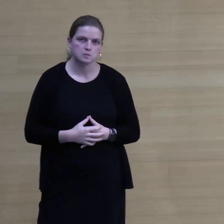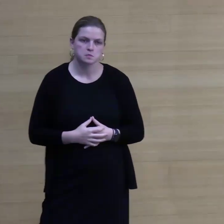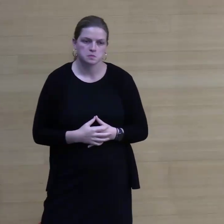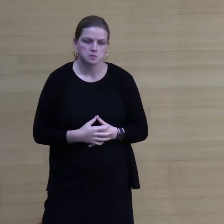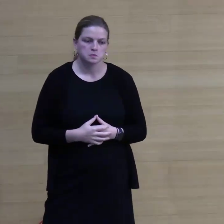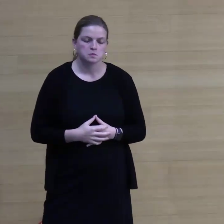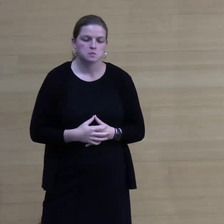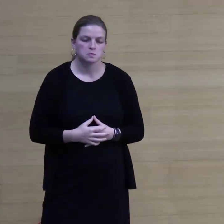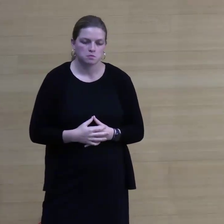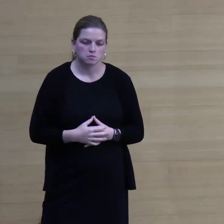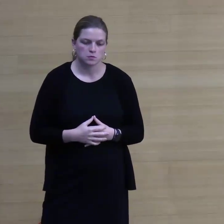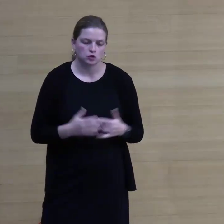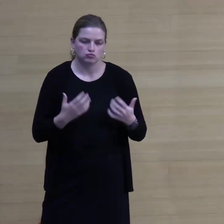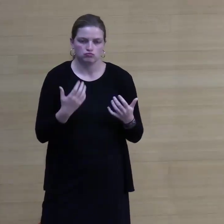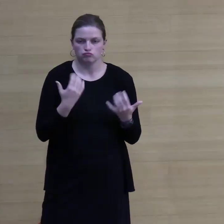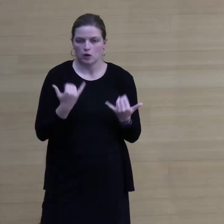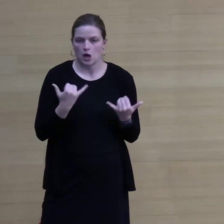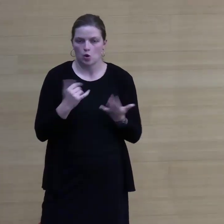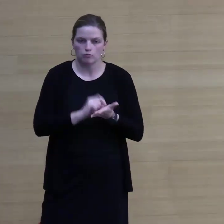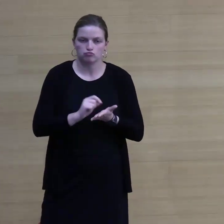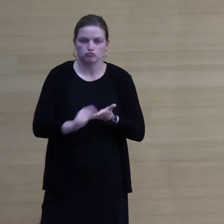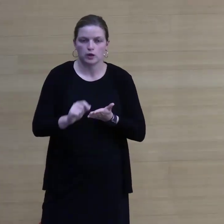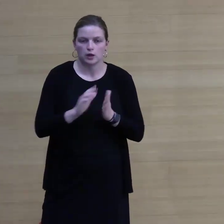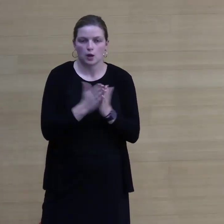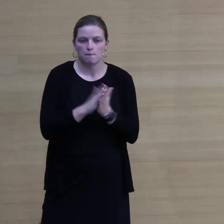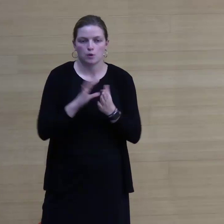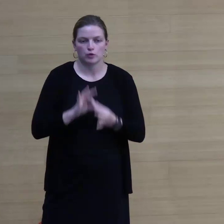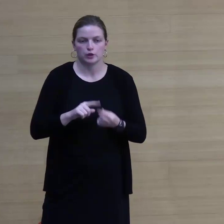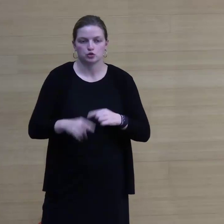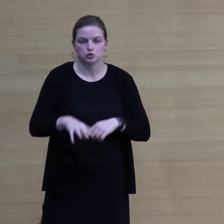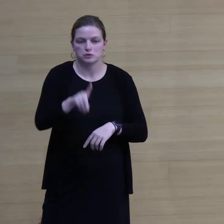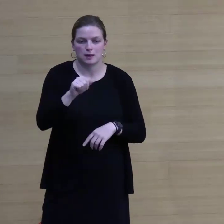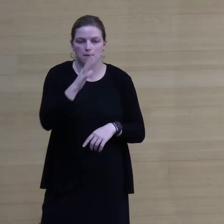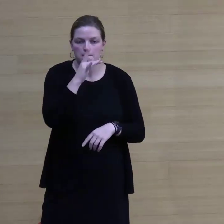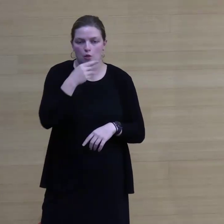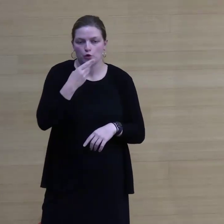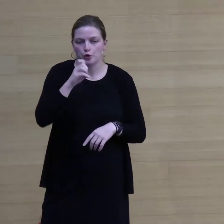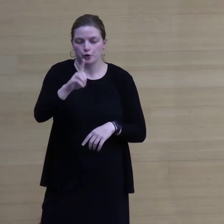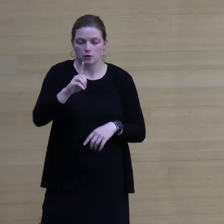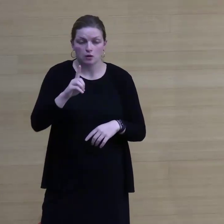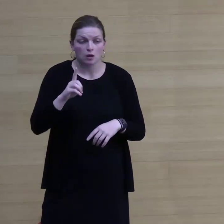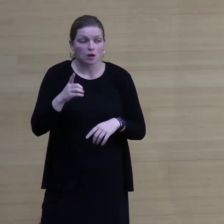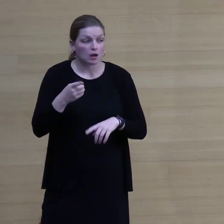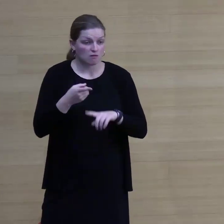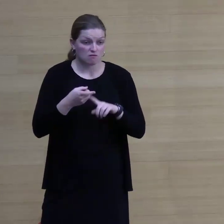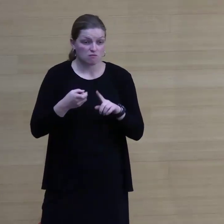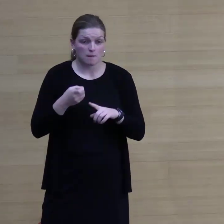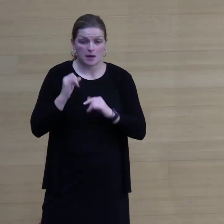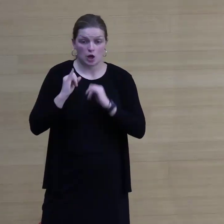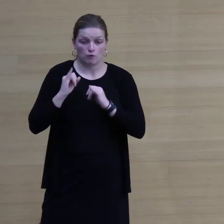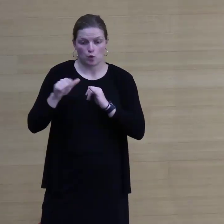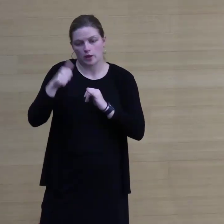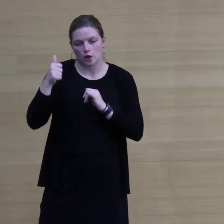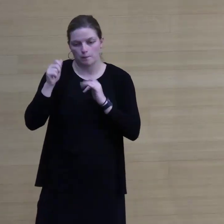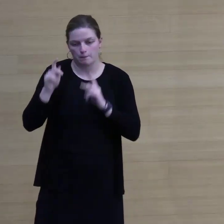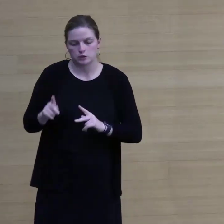one of the things I'm writing a book about disabled motherhood in this moment. And one of the things that I said that came out in an interview I did with somebody